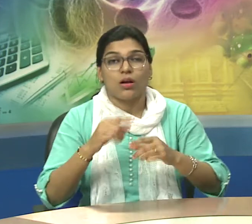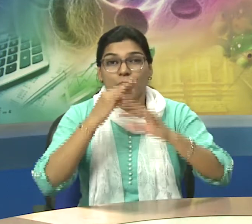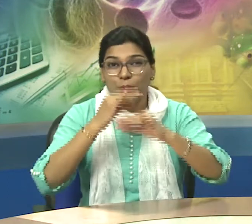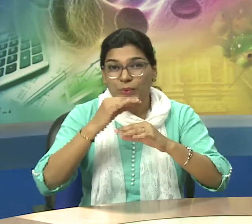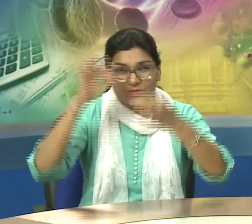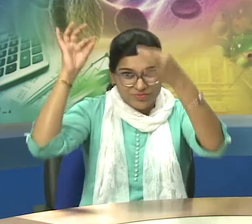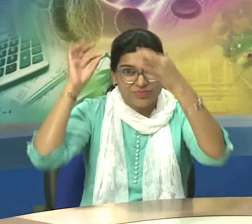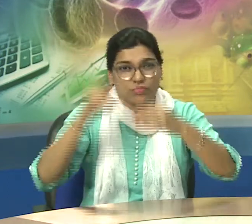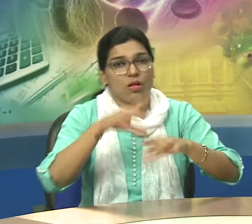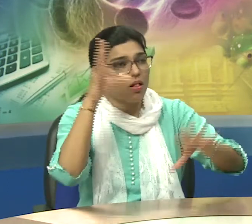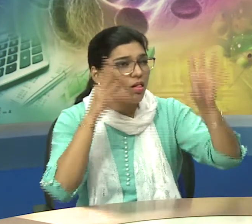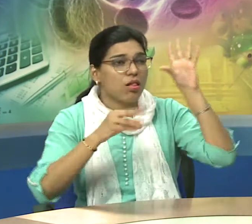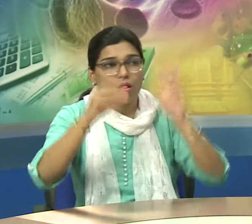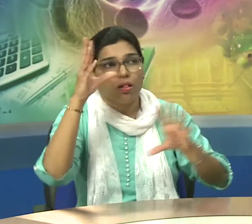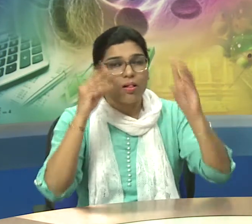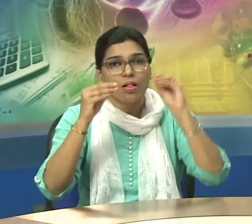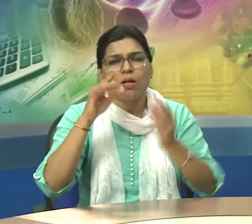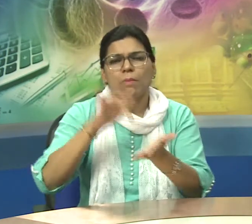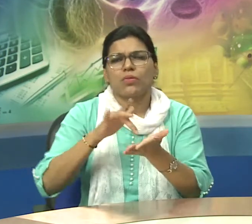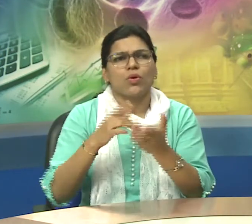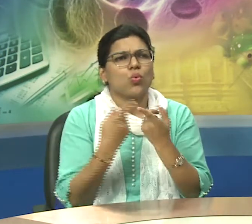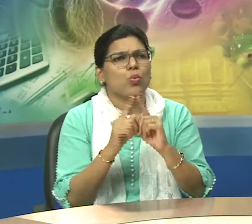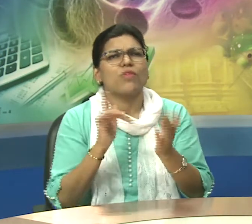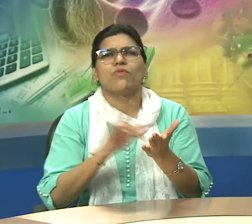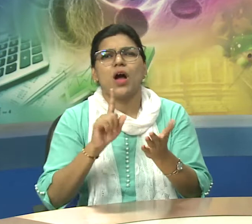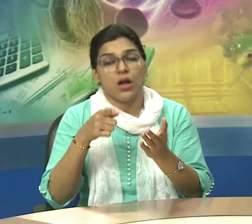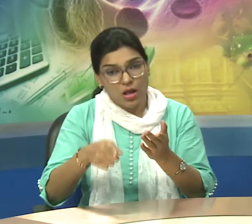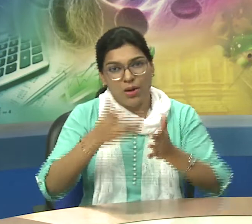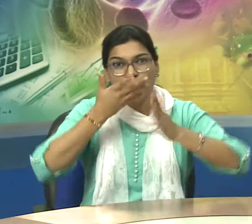in one of the temple rooms at